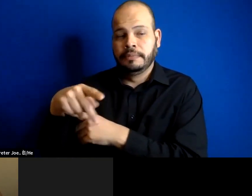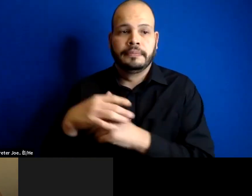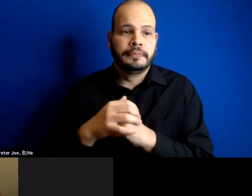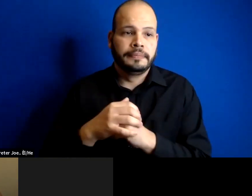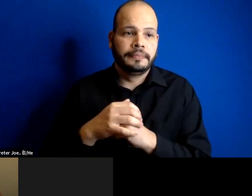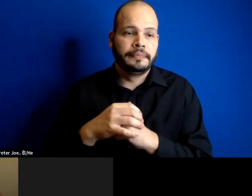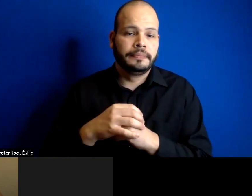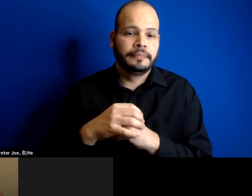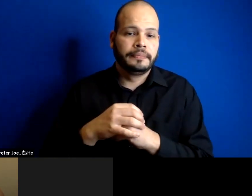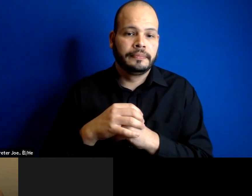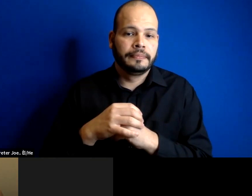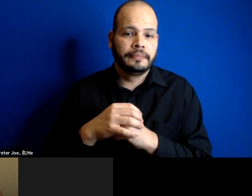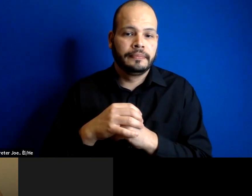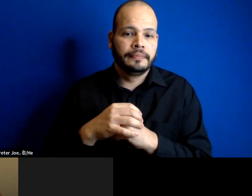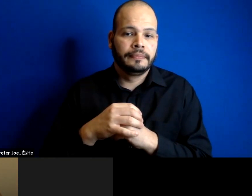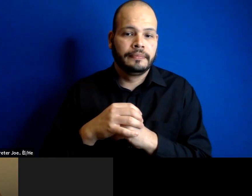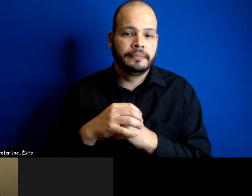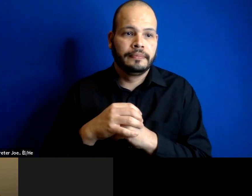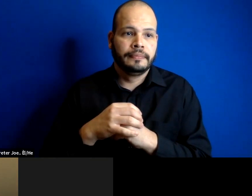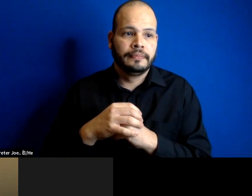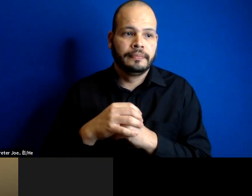Committee back on February 22nd.